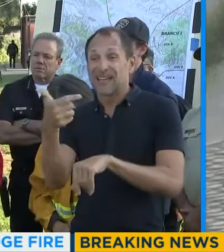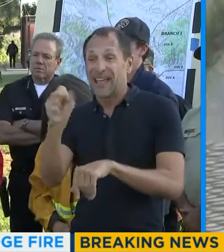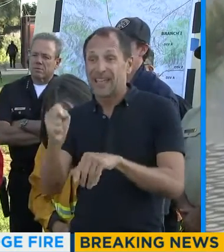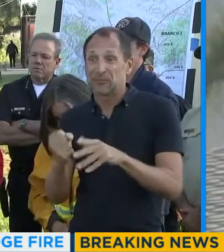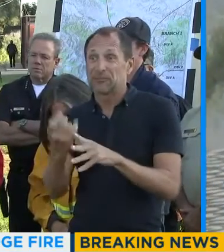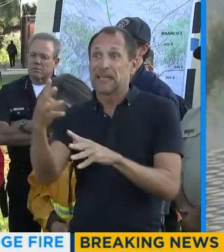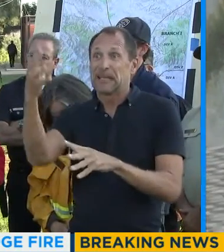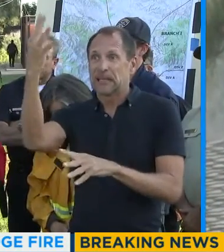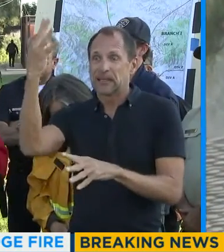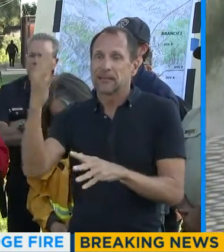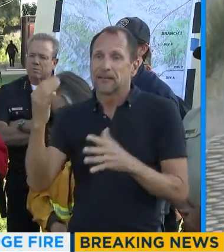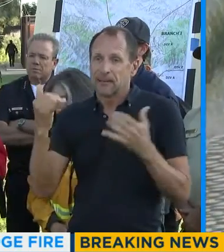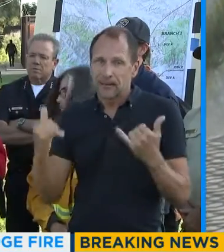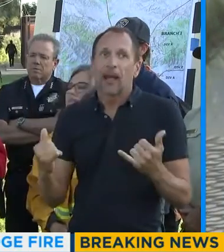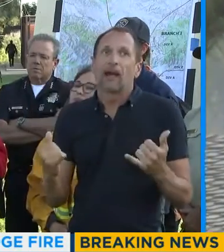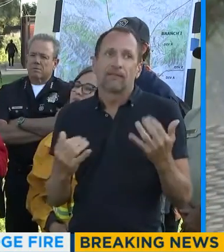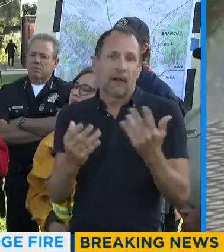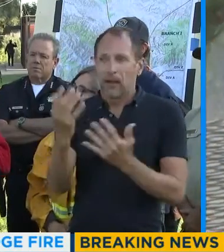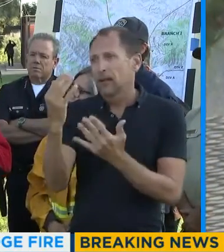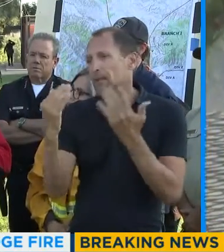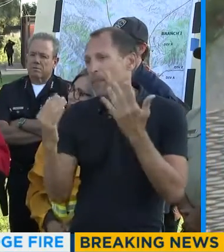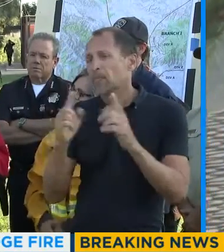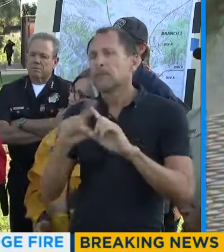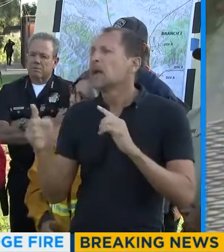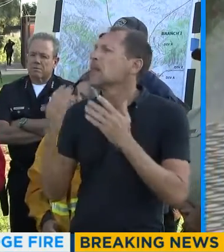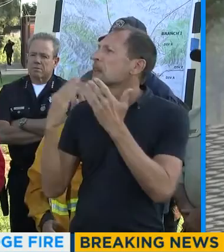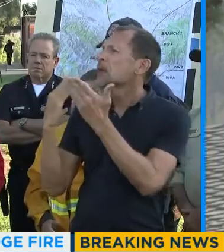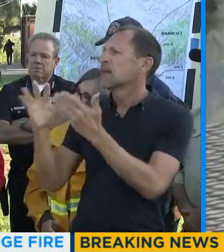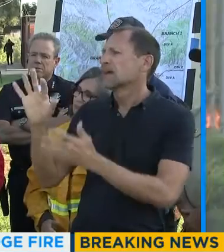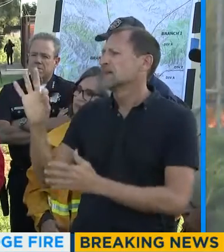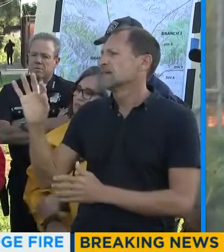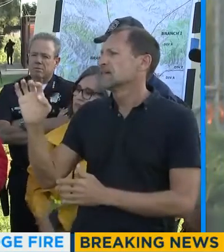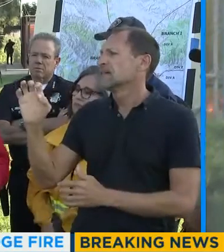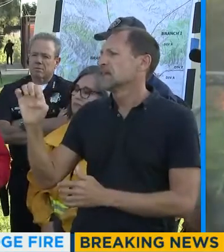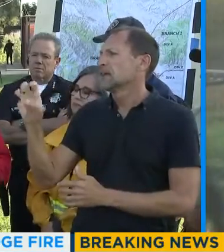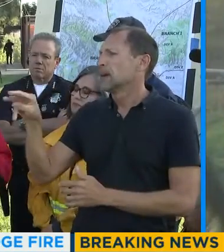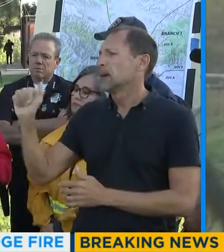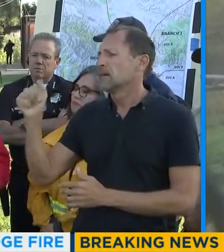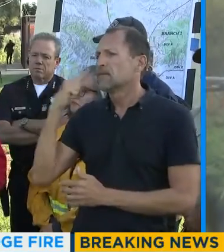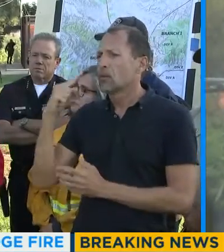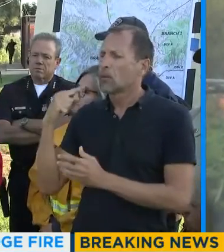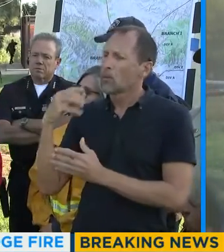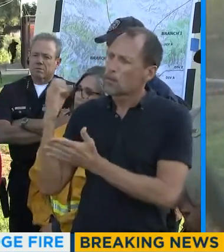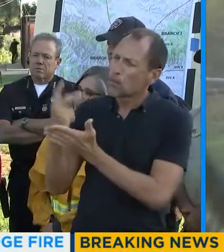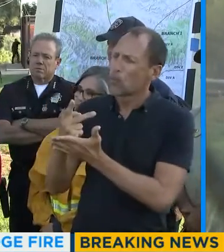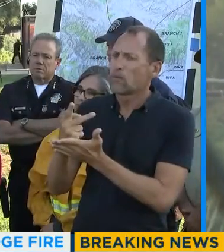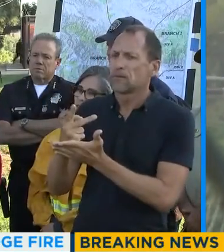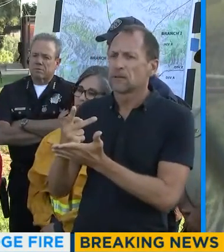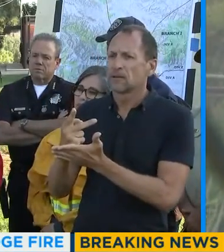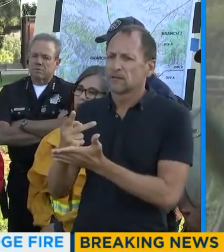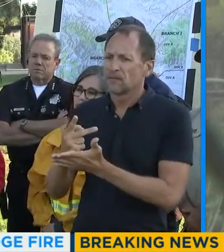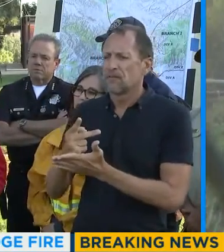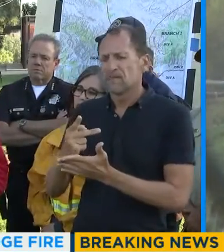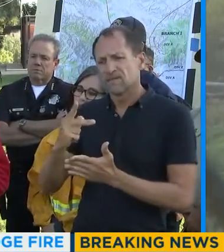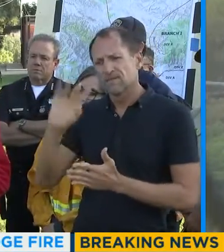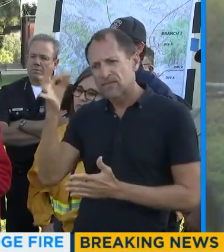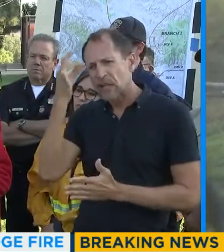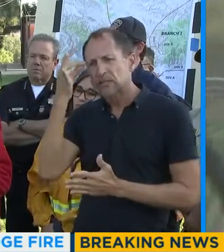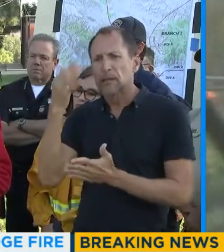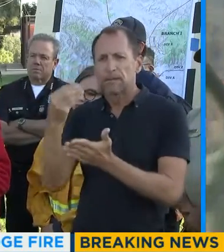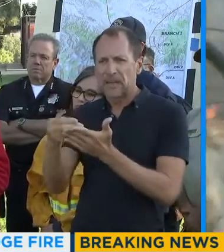Fire. I want to thank FEMA for authorizing federal fire management grants to